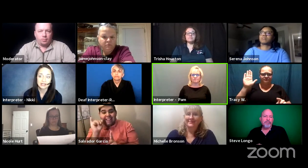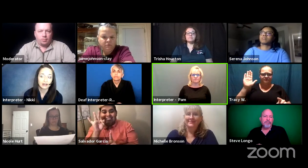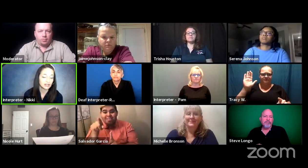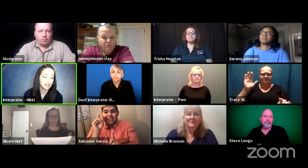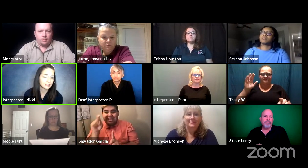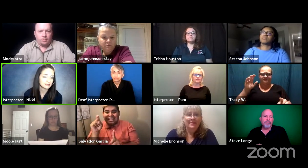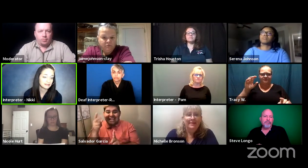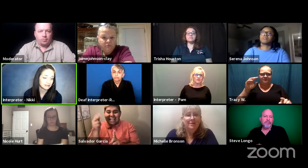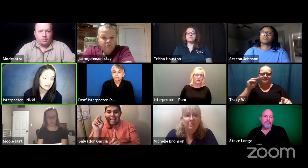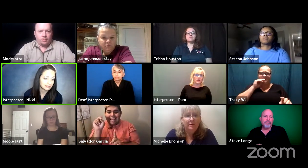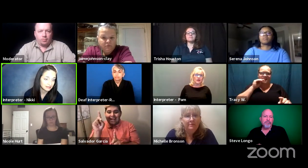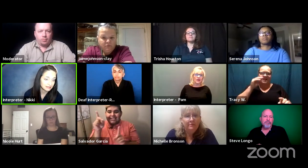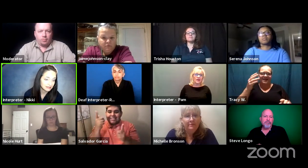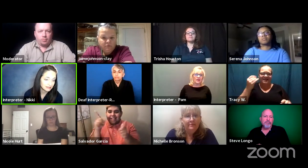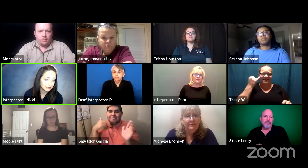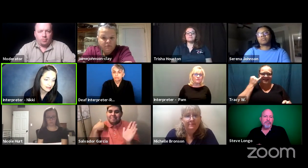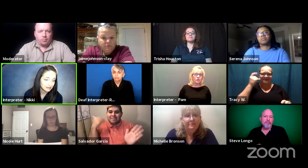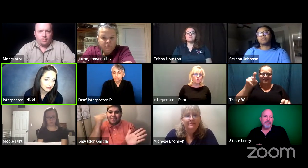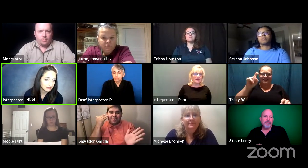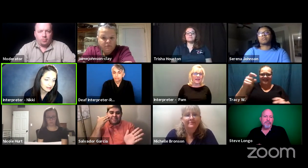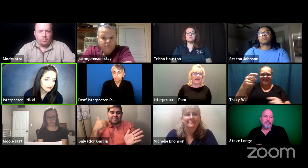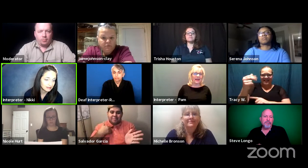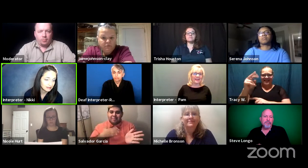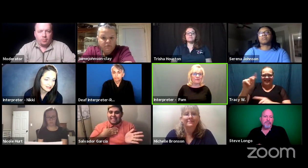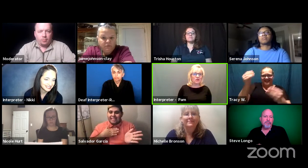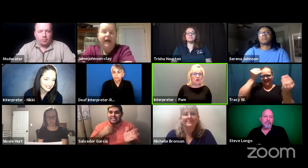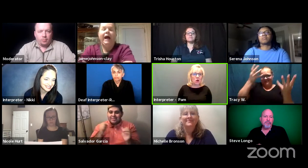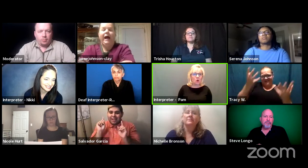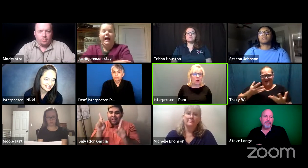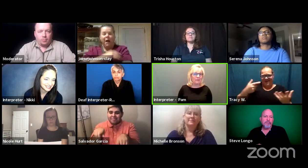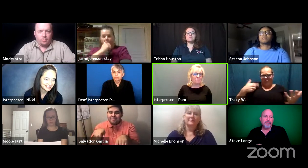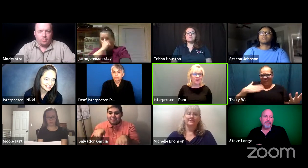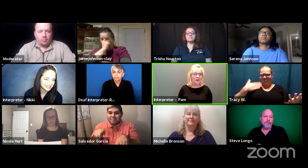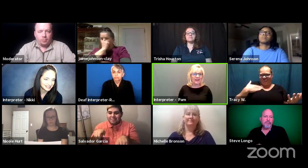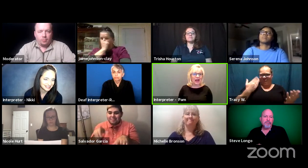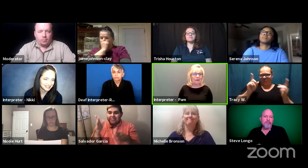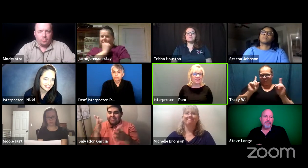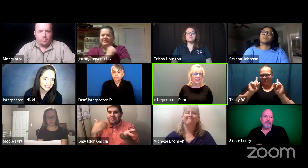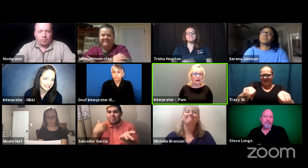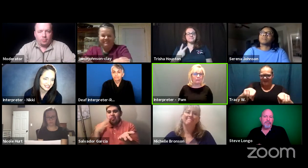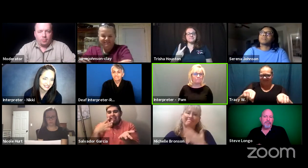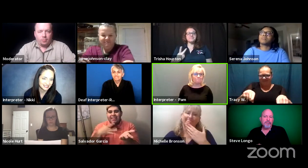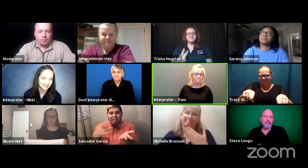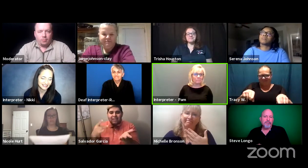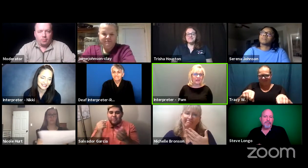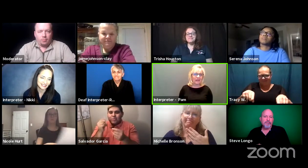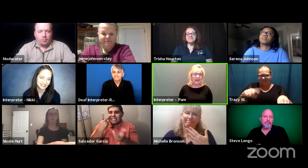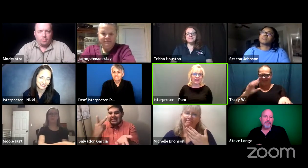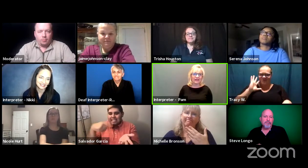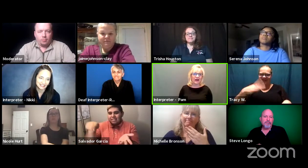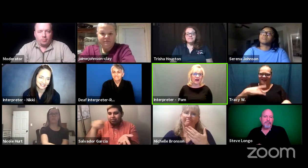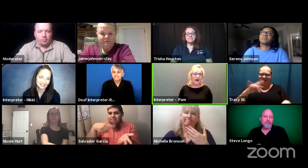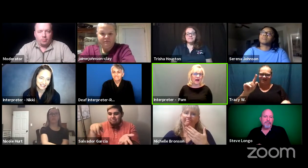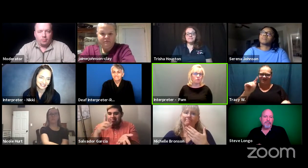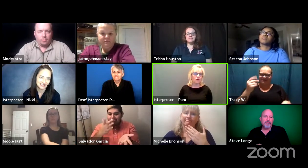Sal, yes. If you need a hand, let me know. I'm more than happy to come. And I would